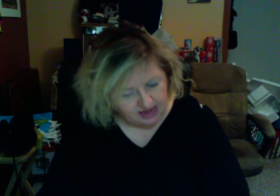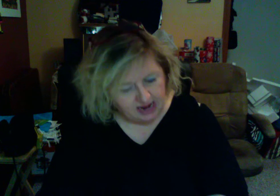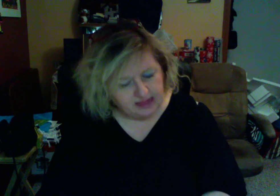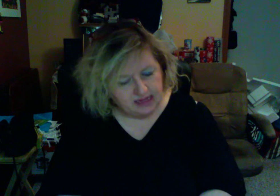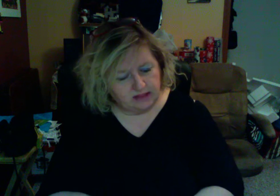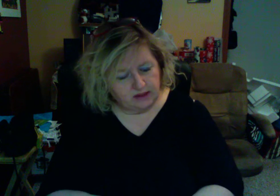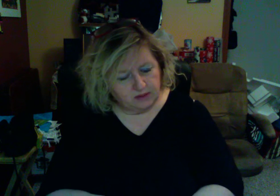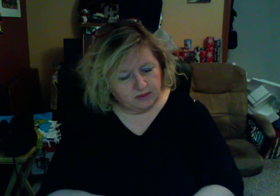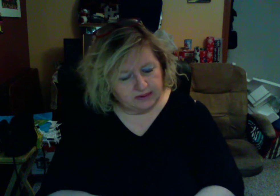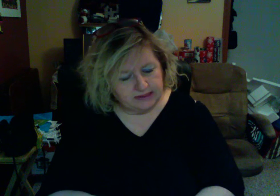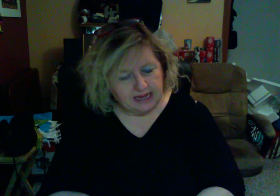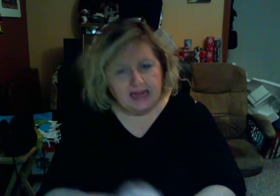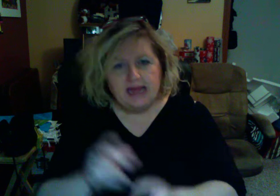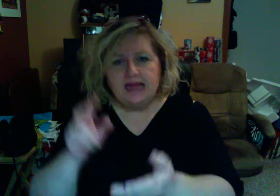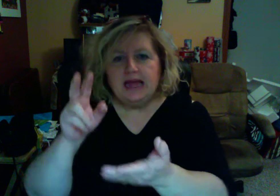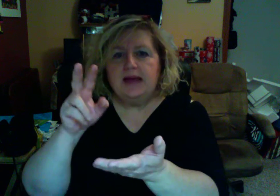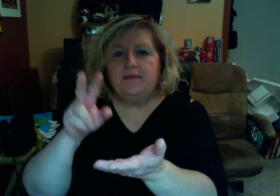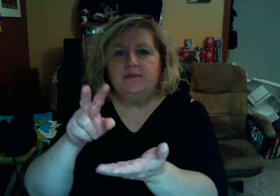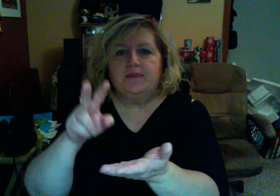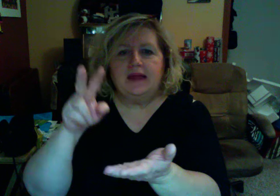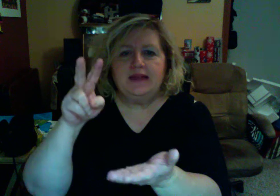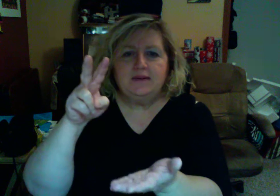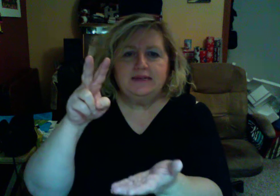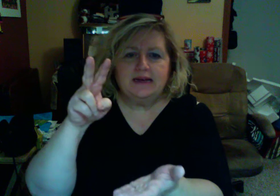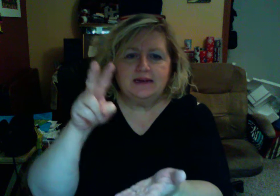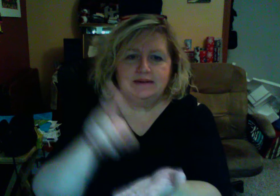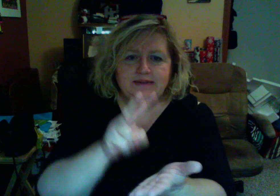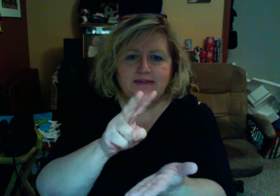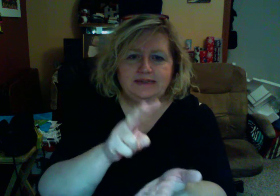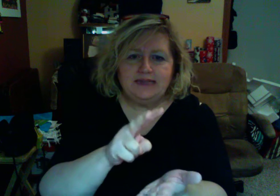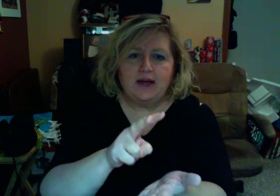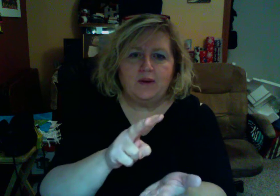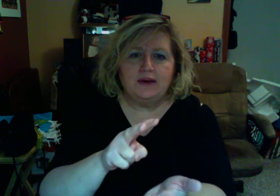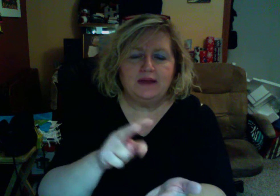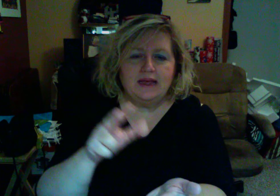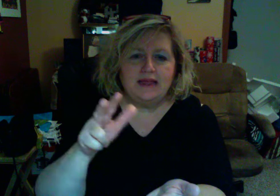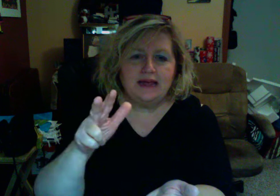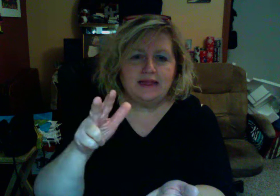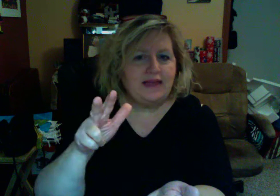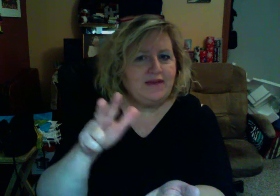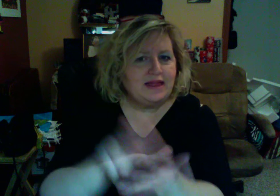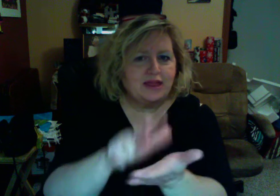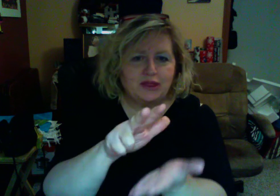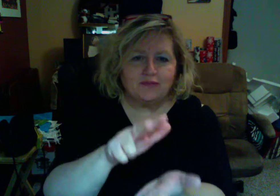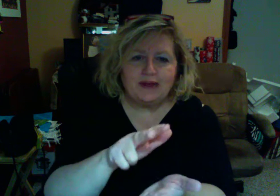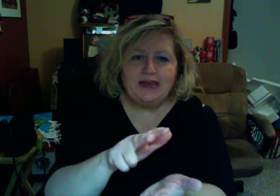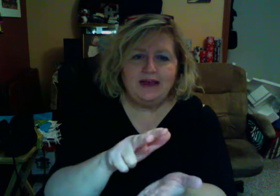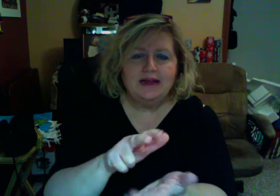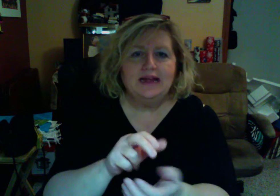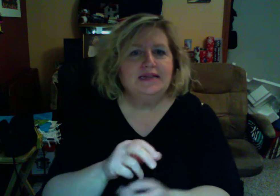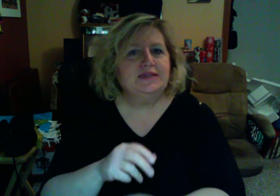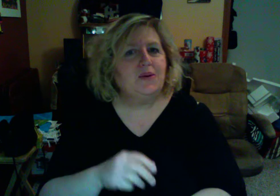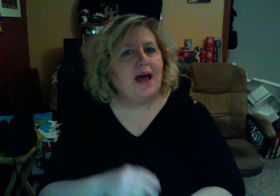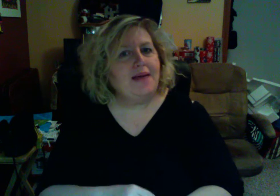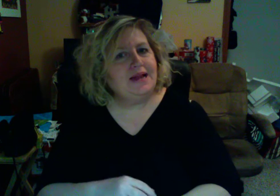And then lose. I thought it was the down, and that they've got the 3. So I'm going to